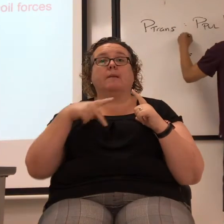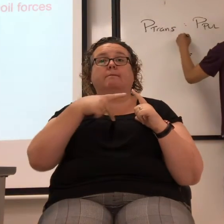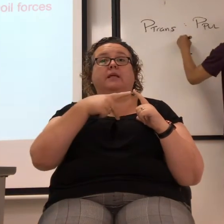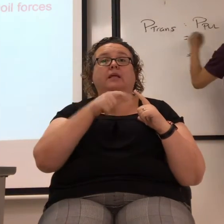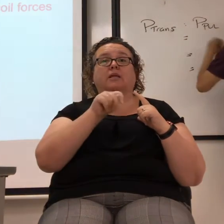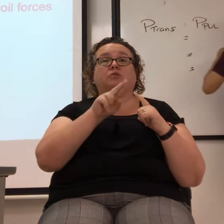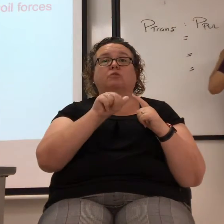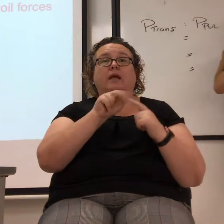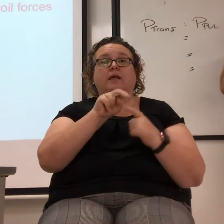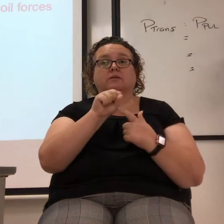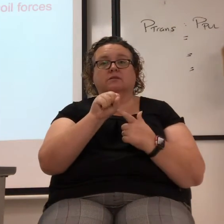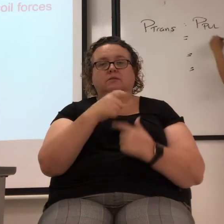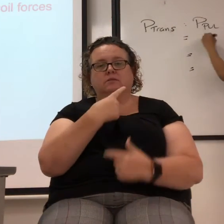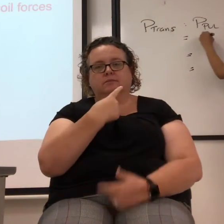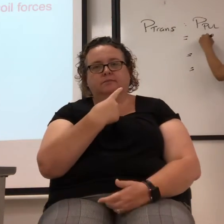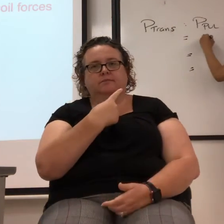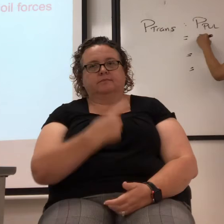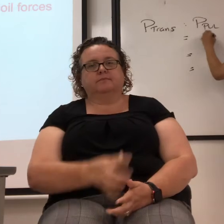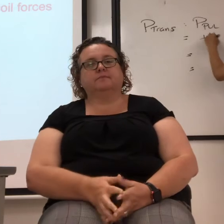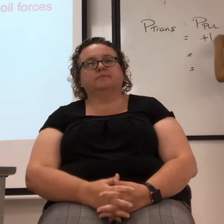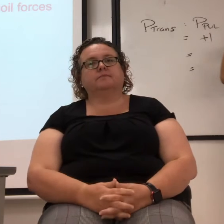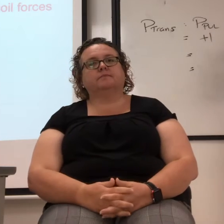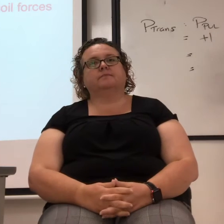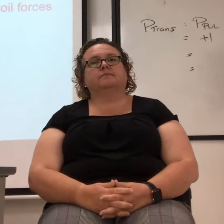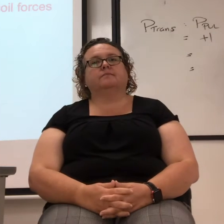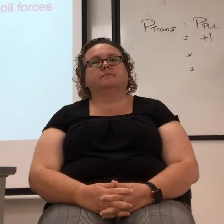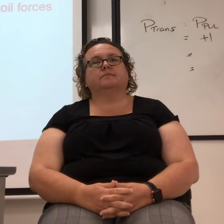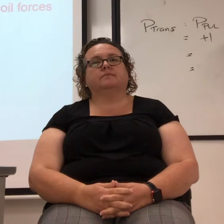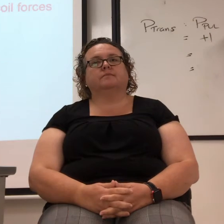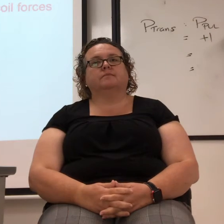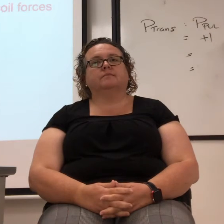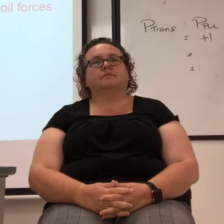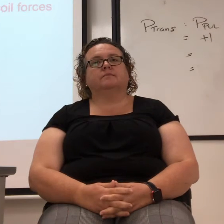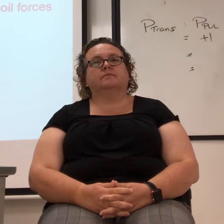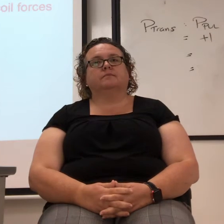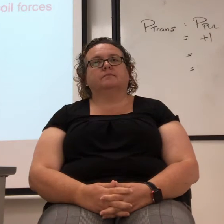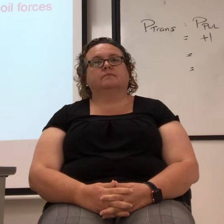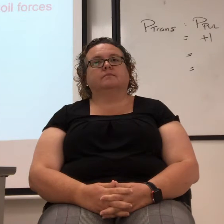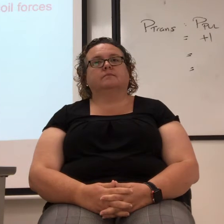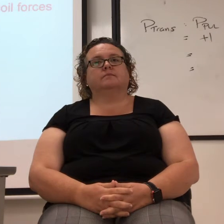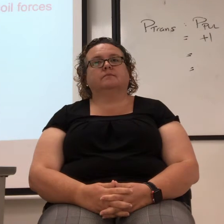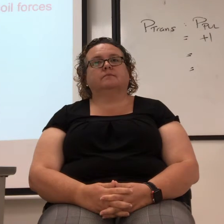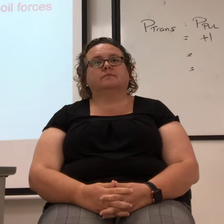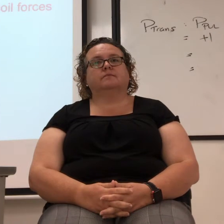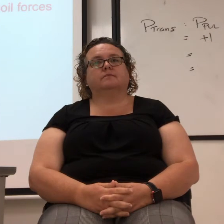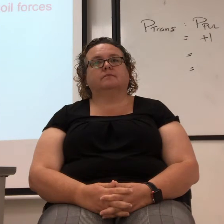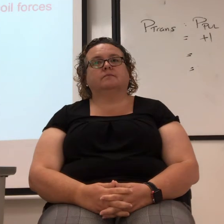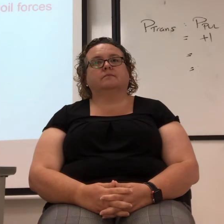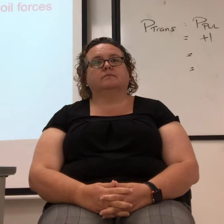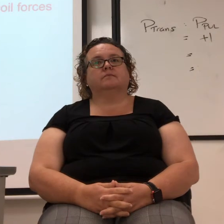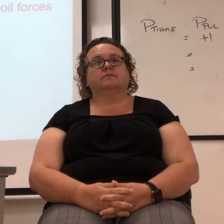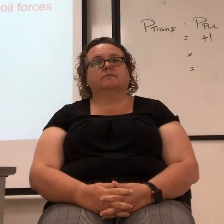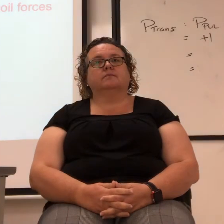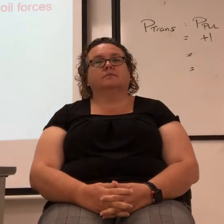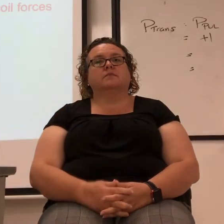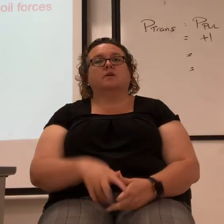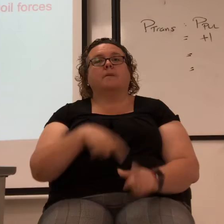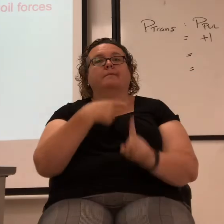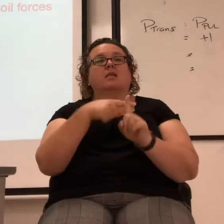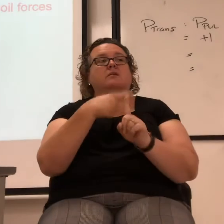P-trans, I'm going to change that to a +1 - 0. Okay?